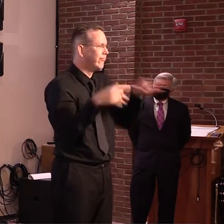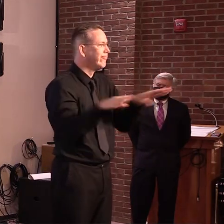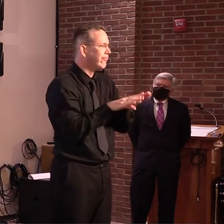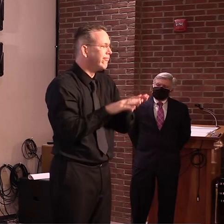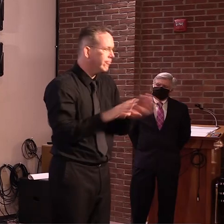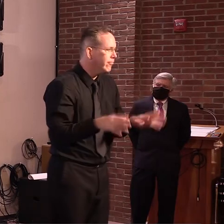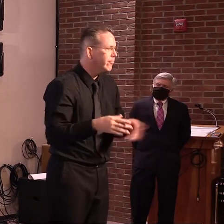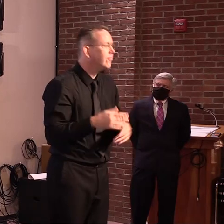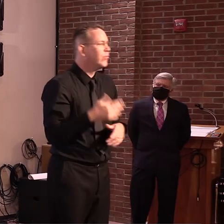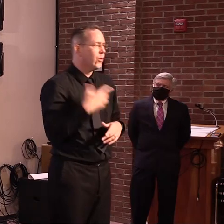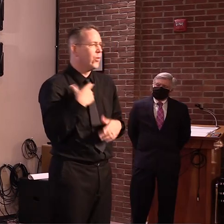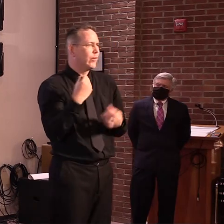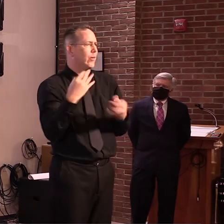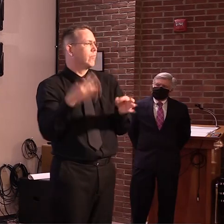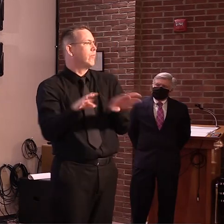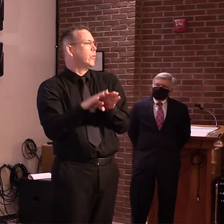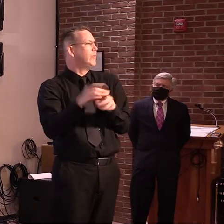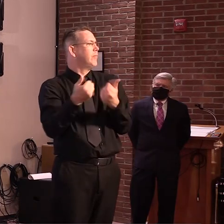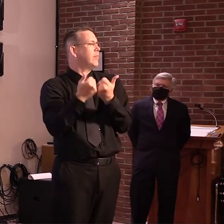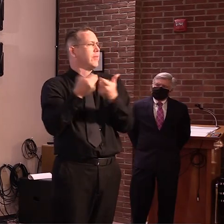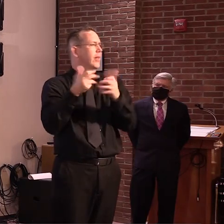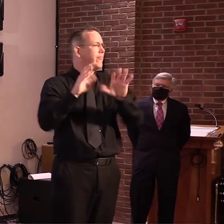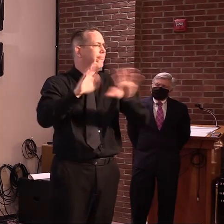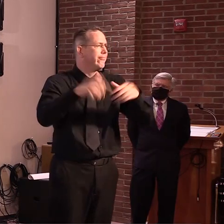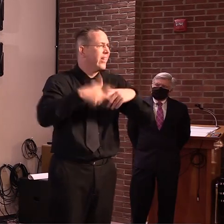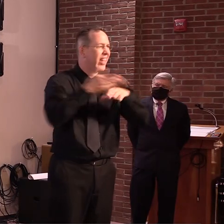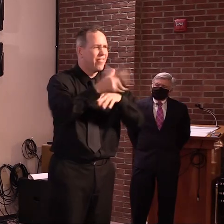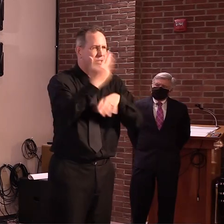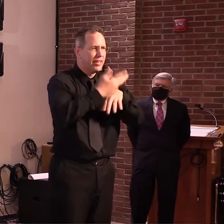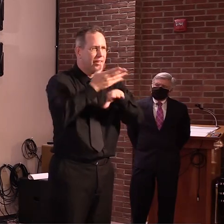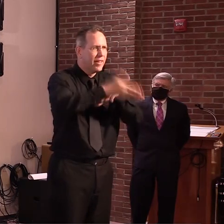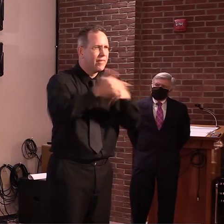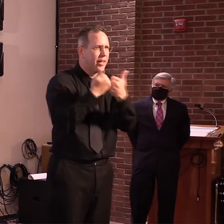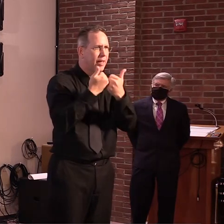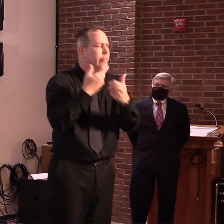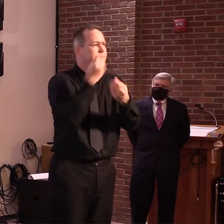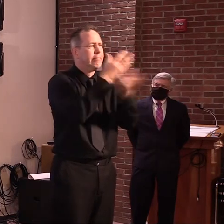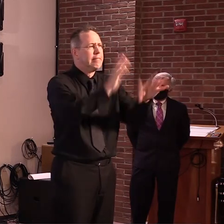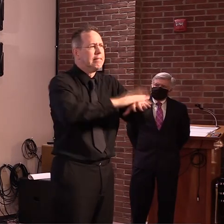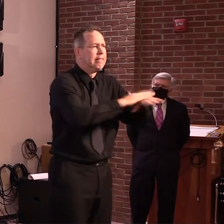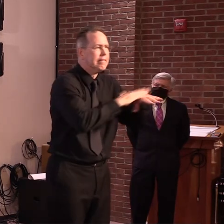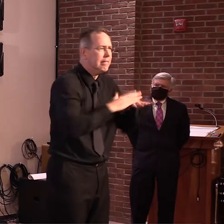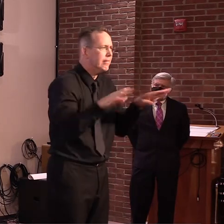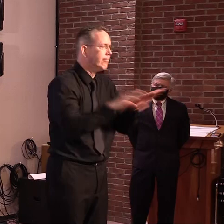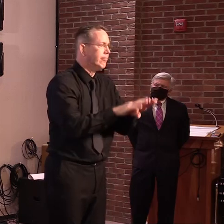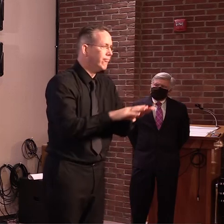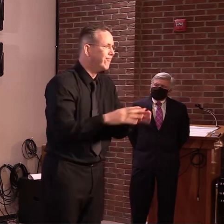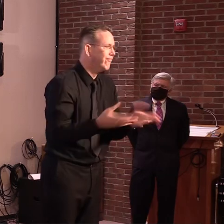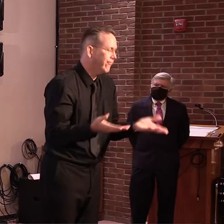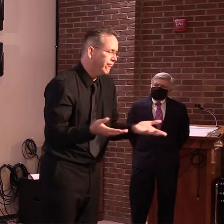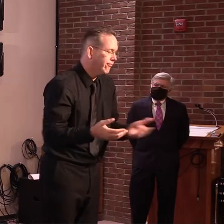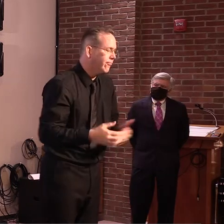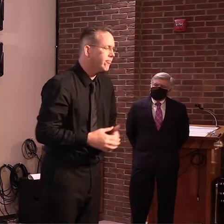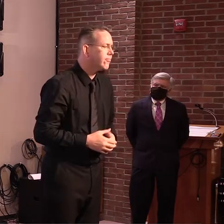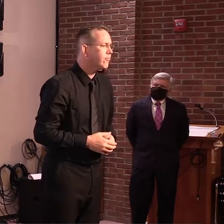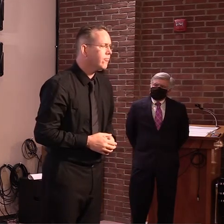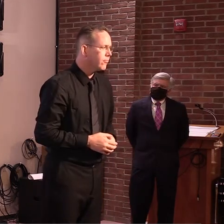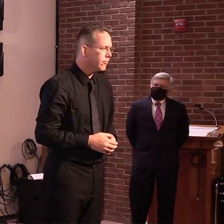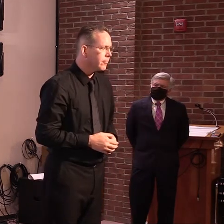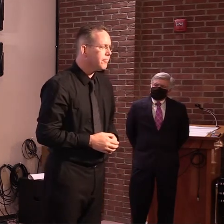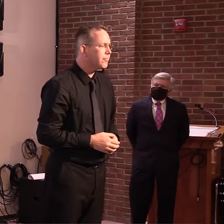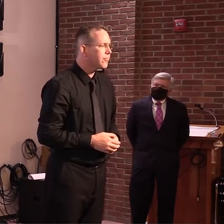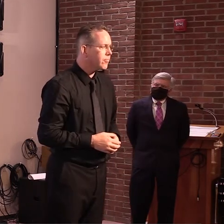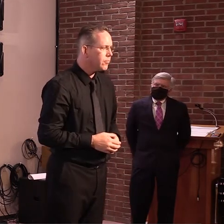that there's a lot of fundamental public health principles that actually we didn't need to learn anything new